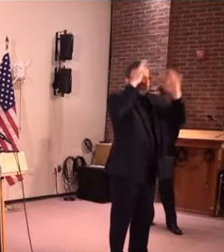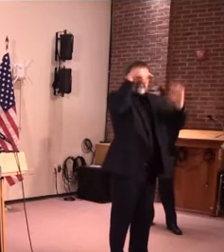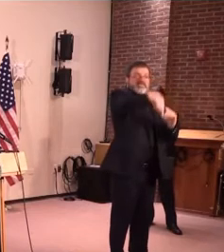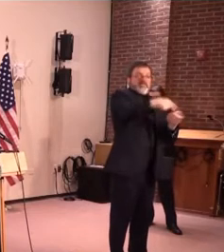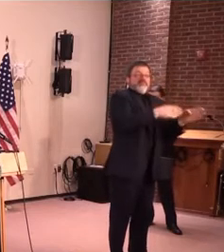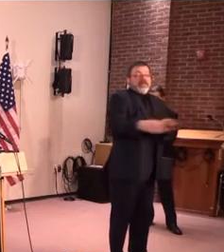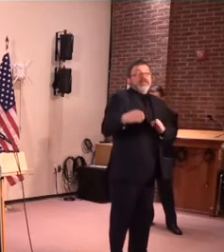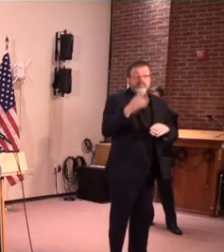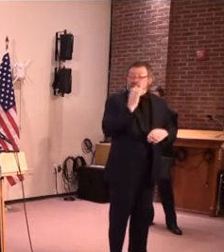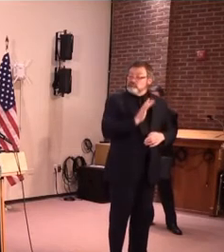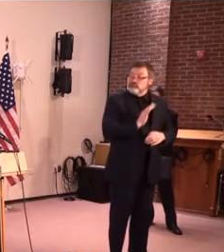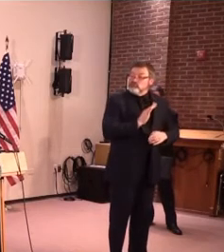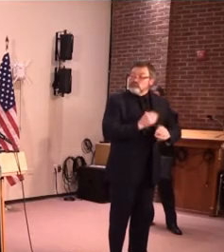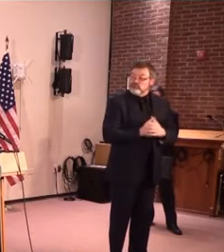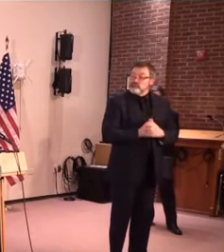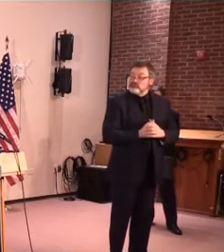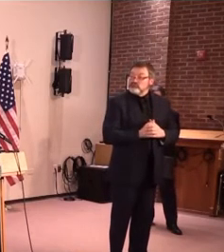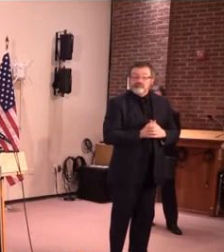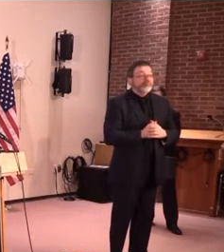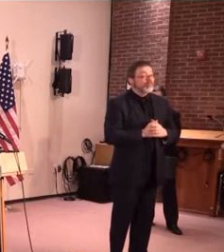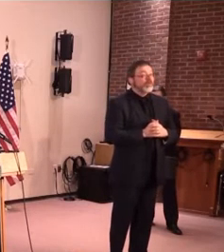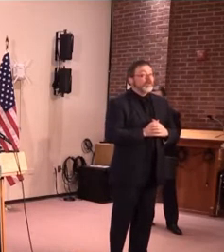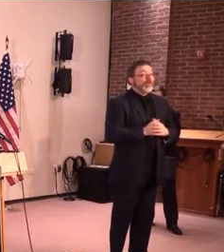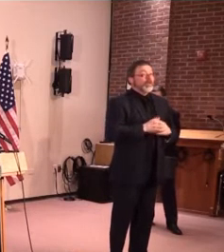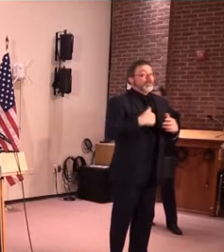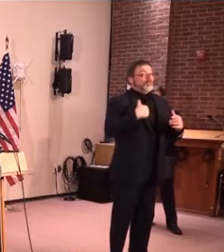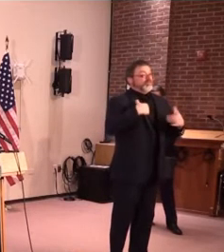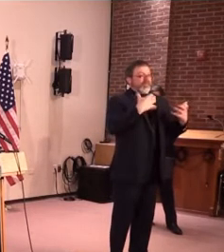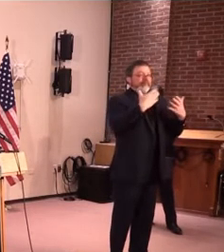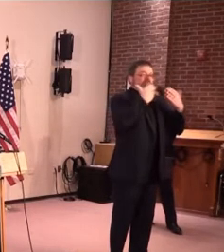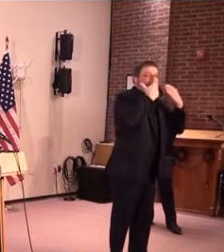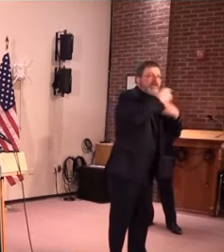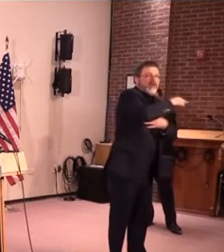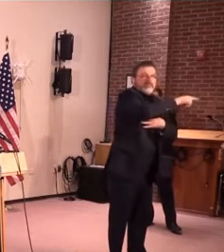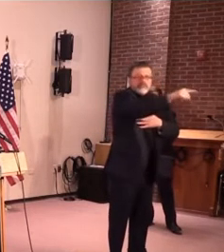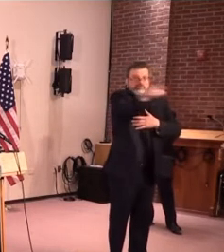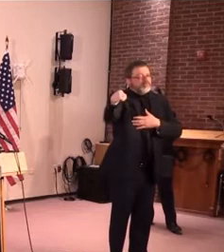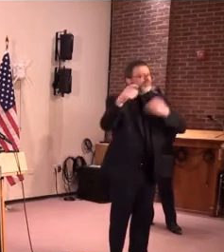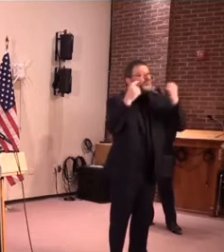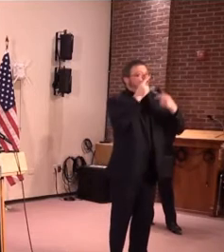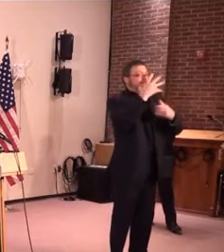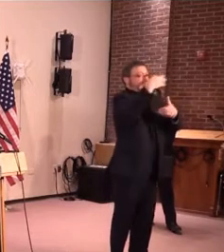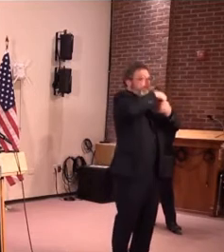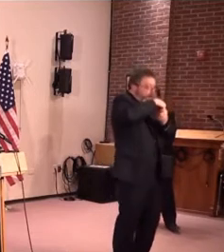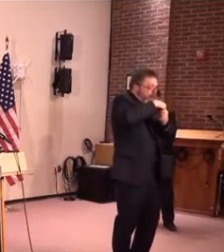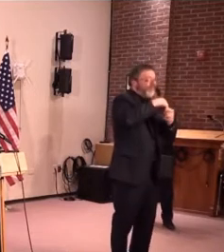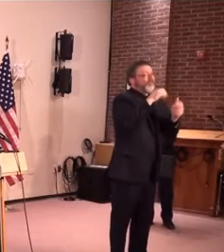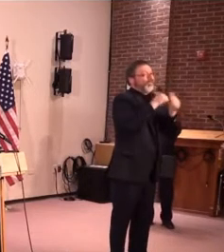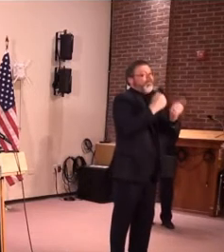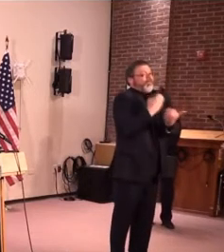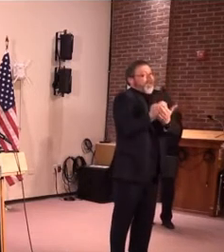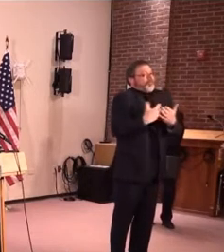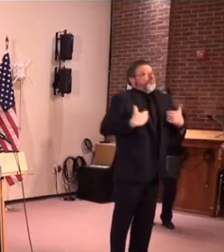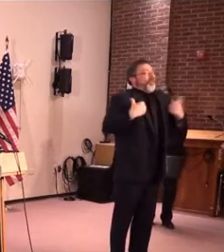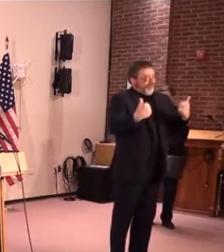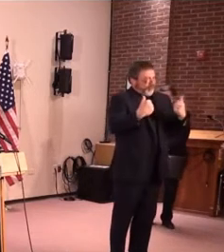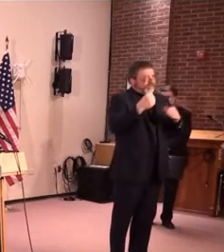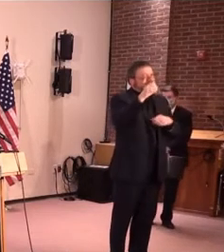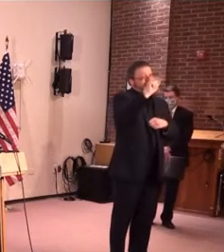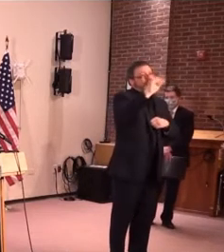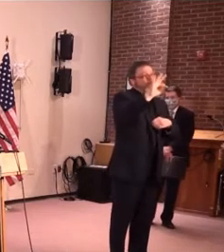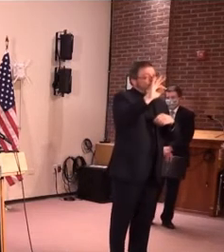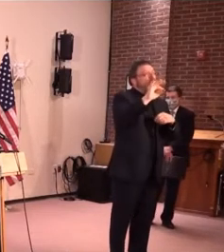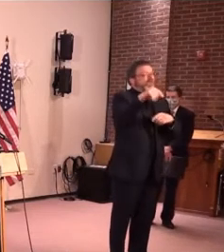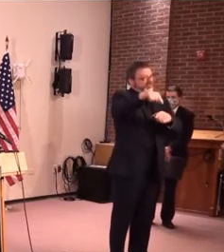the way, including the Economic Mitigation Recovery Task Force, as well as the thousands of Vermonters who have emailed,